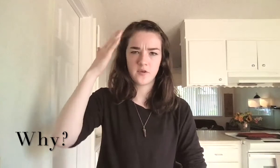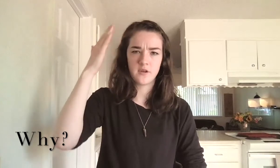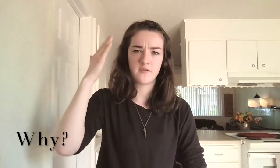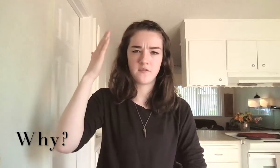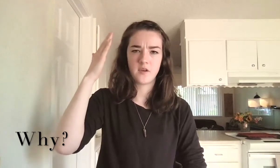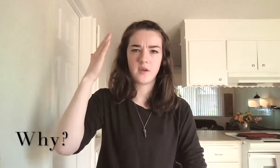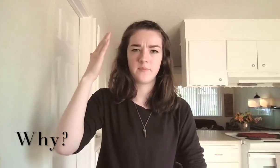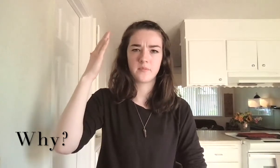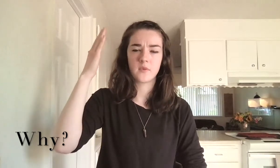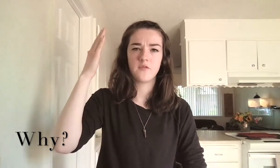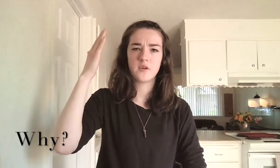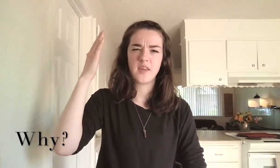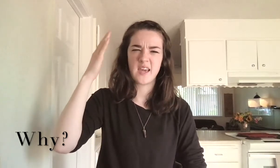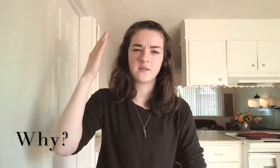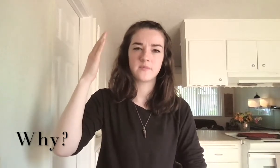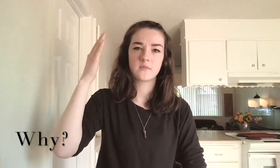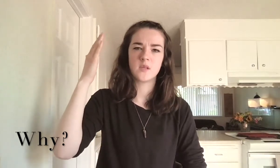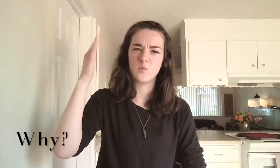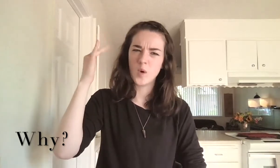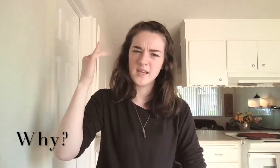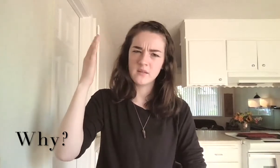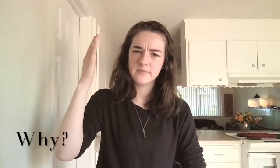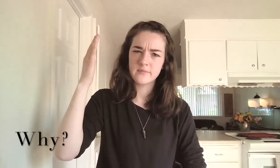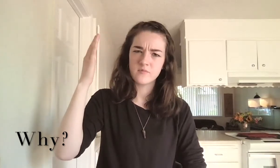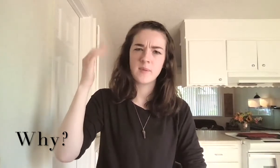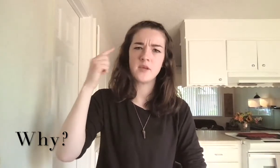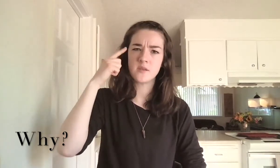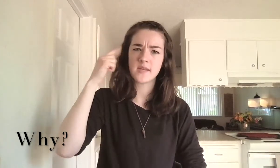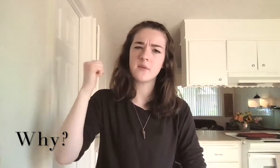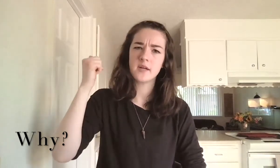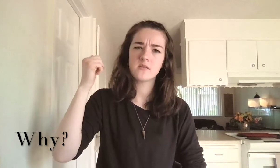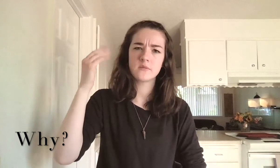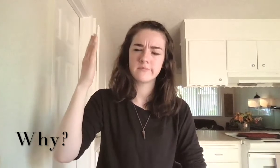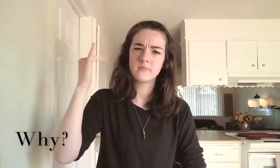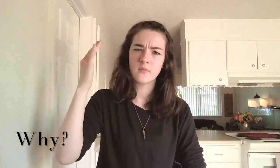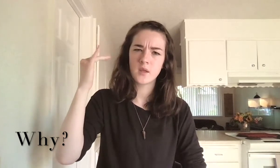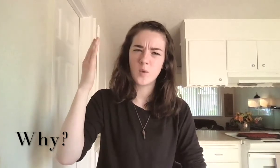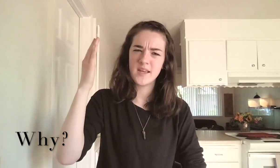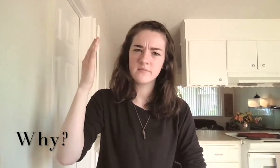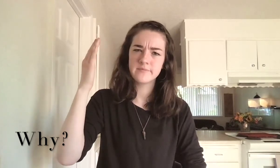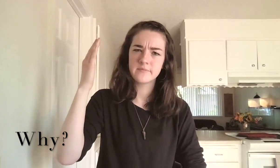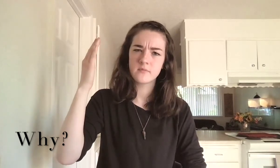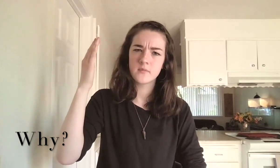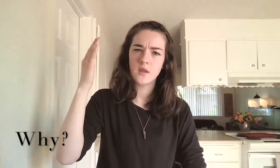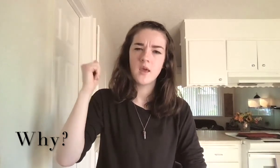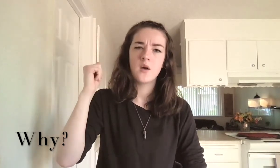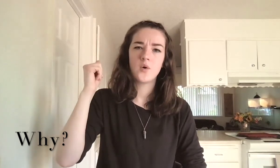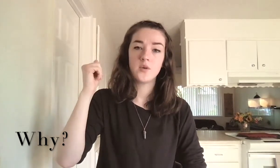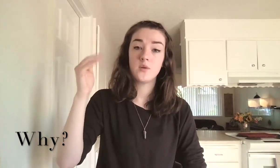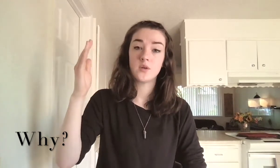of your head. And why? Remember using those eyebrows. Why? Or you could